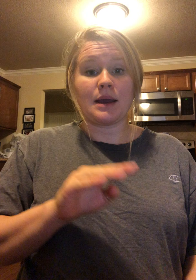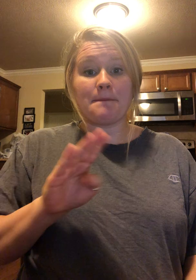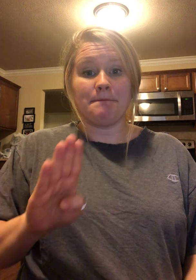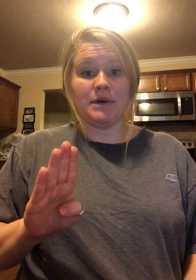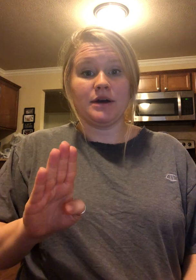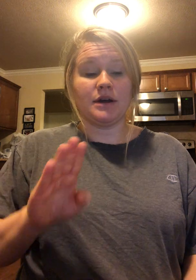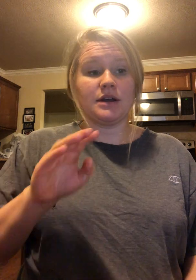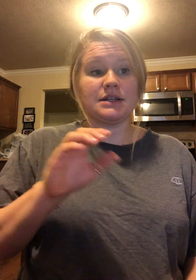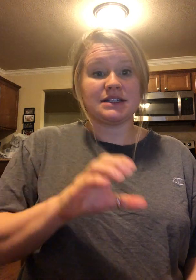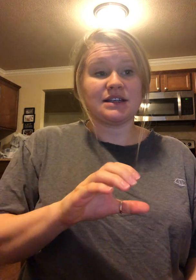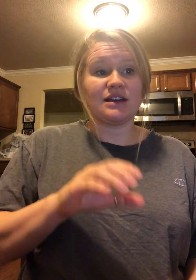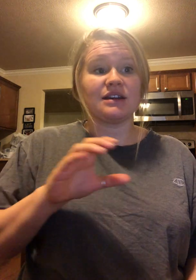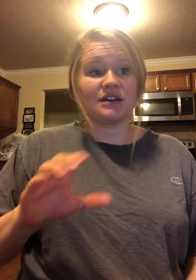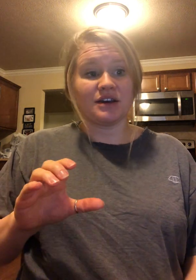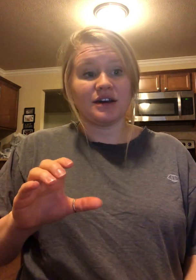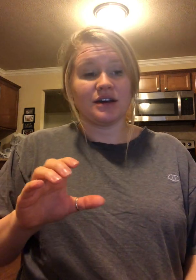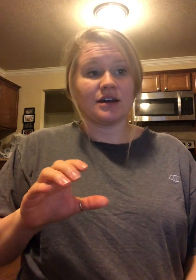C, D,